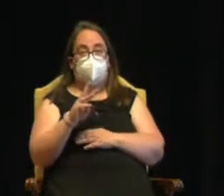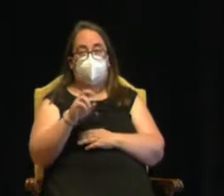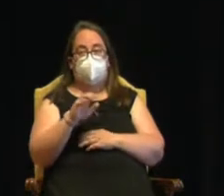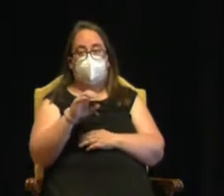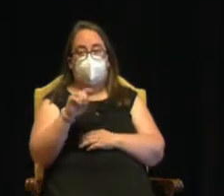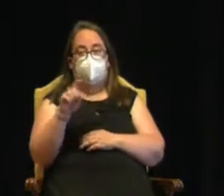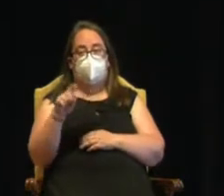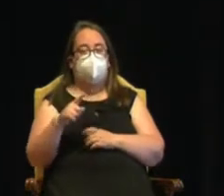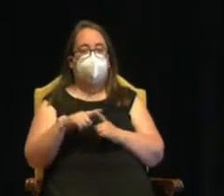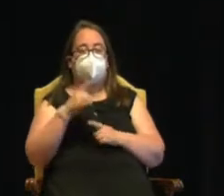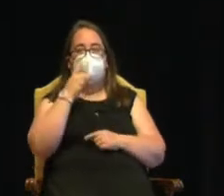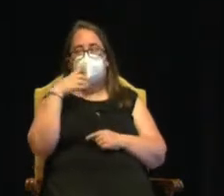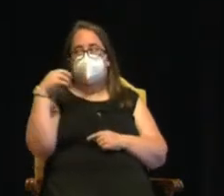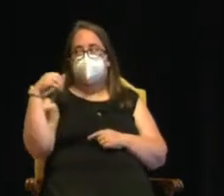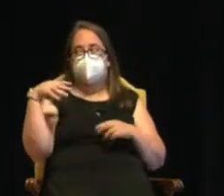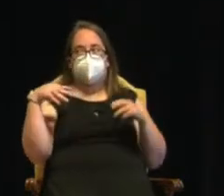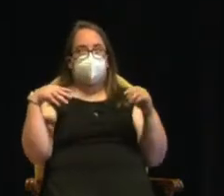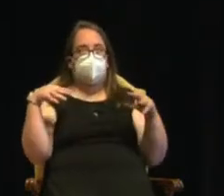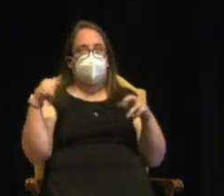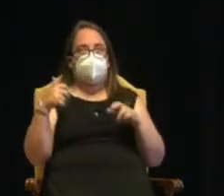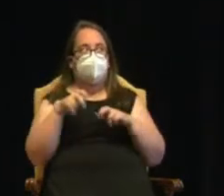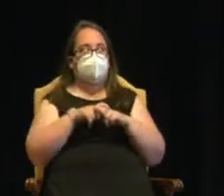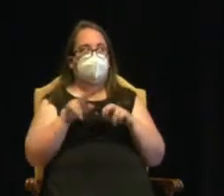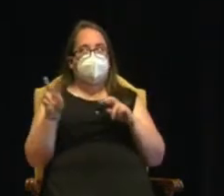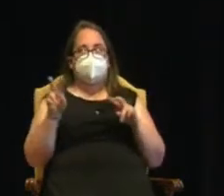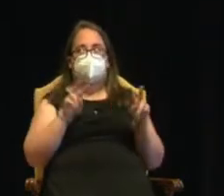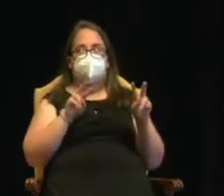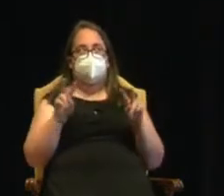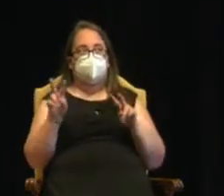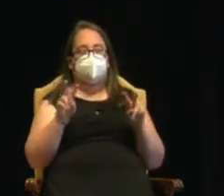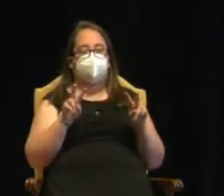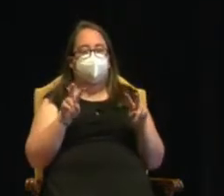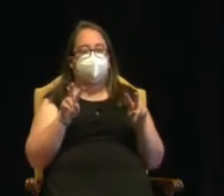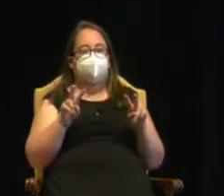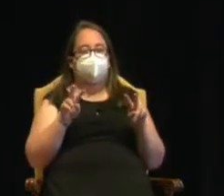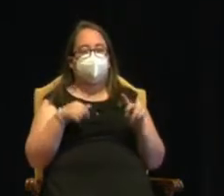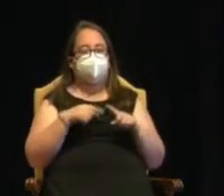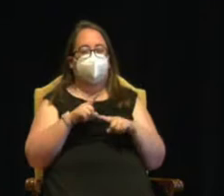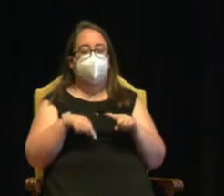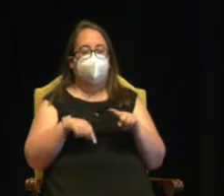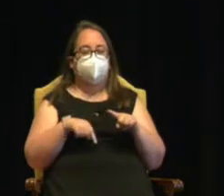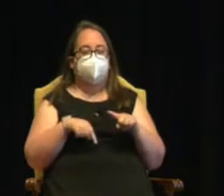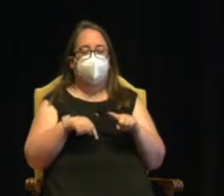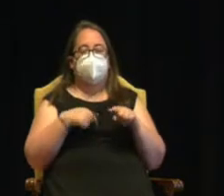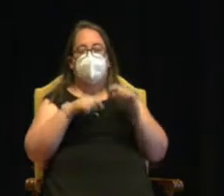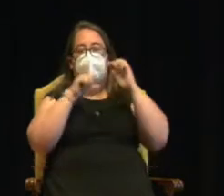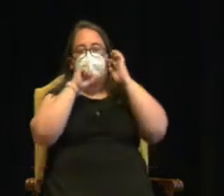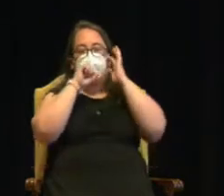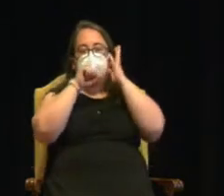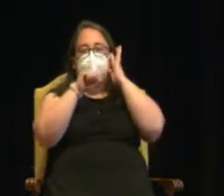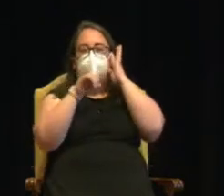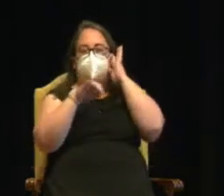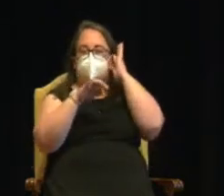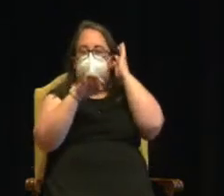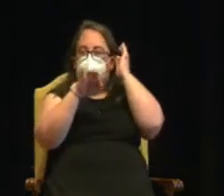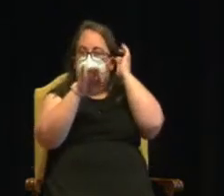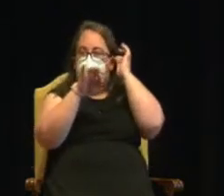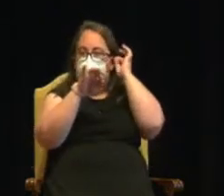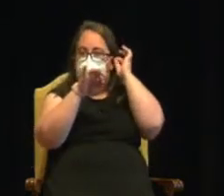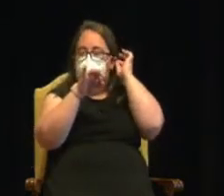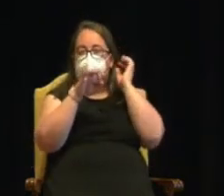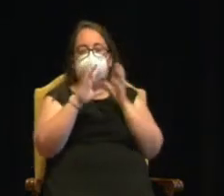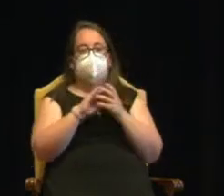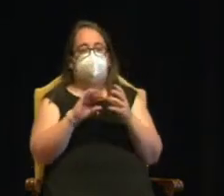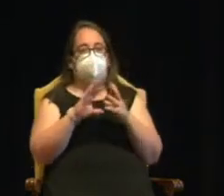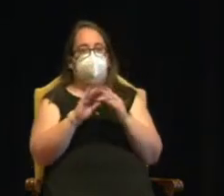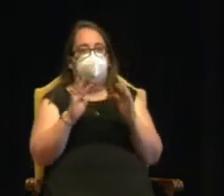on all the lights in my apartment and just sit up all night. Like I cannot get it. I love Ghost Story, and it was very meaningful to me